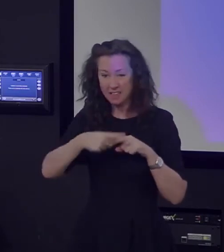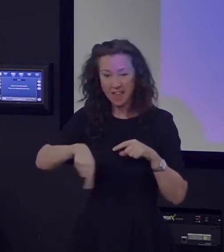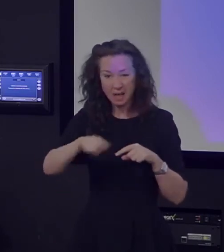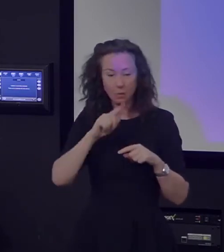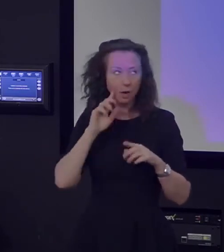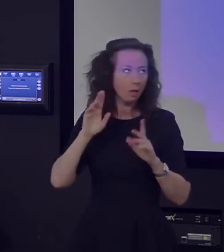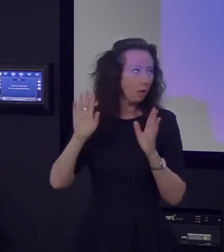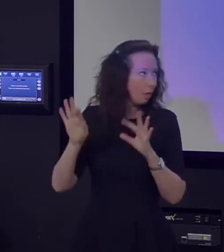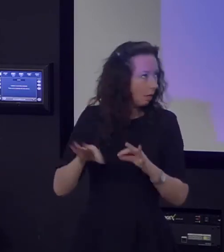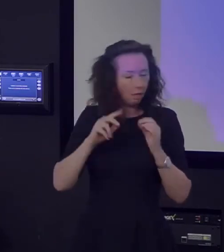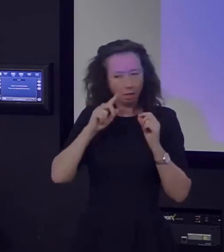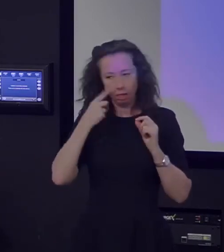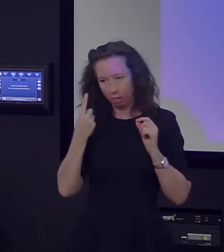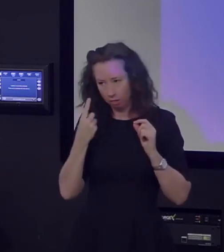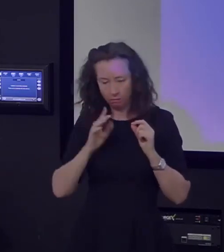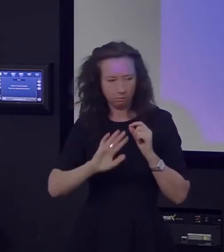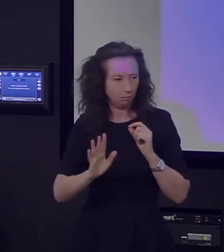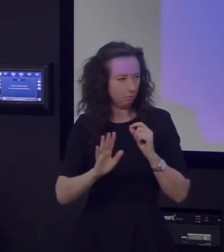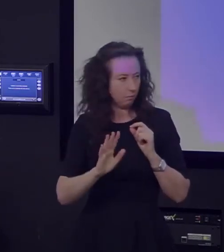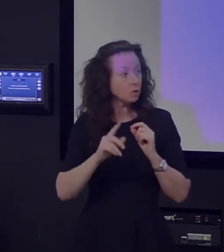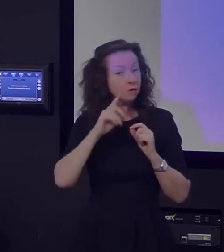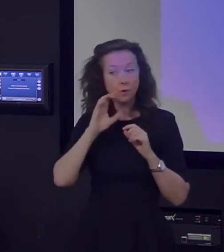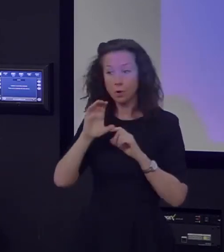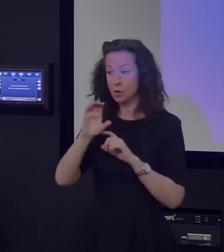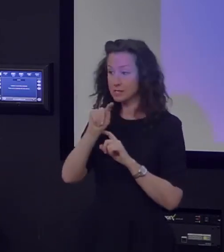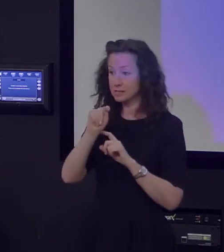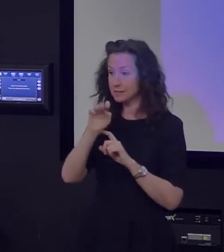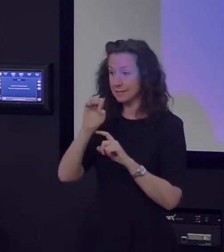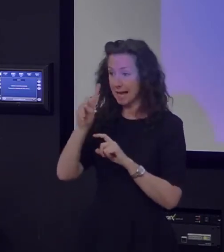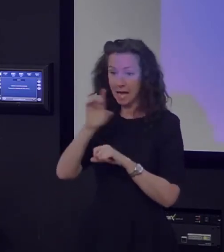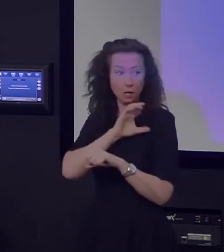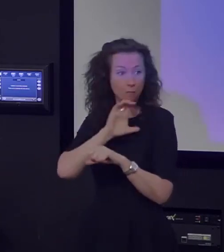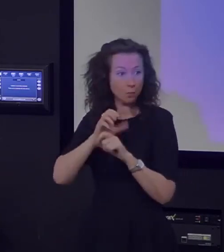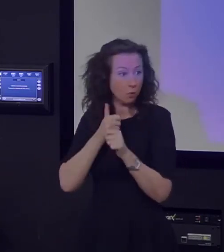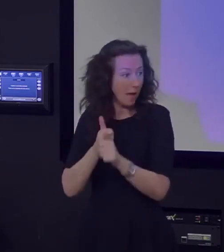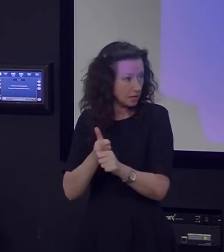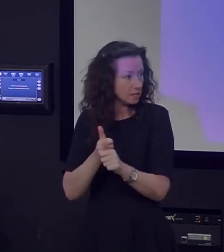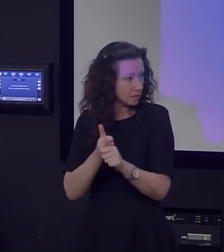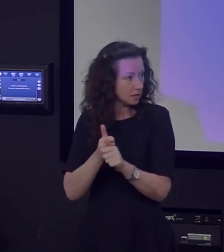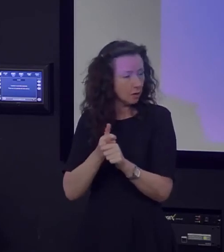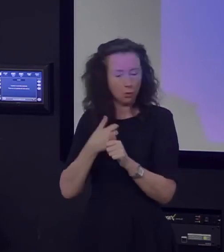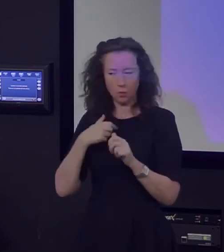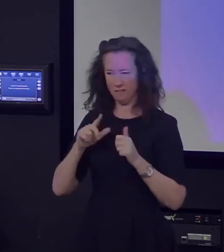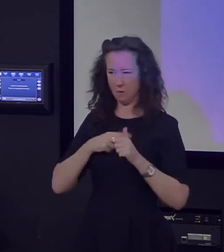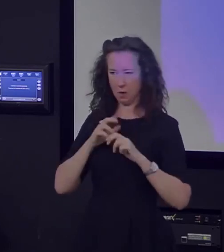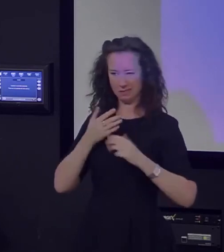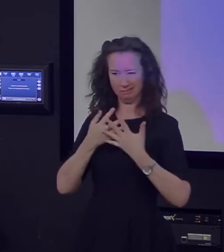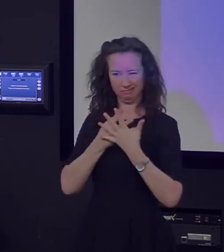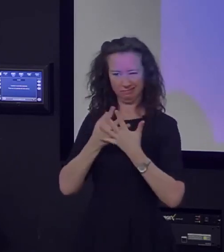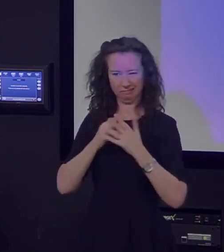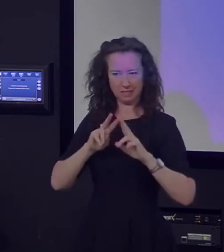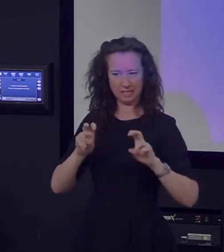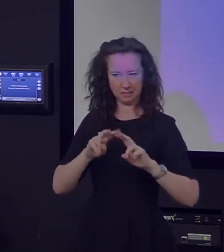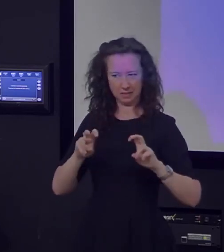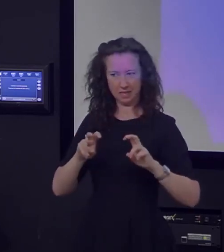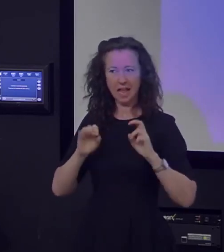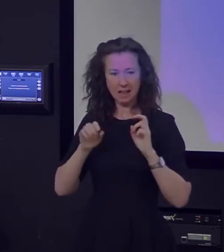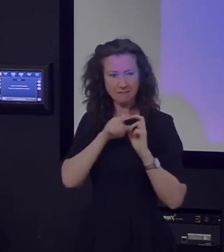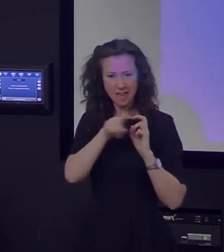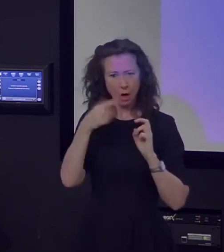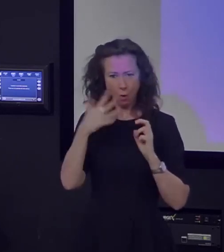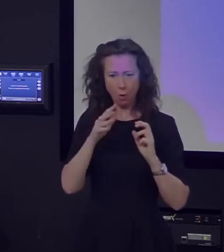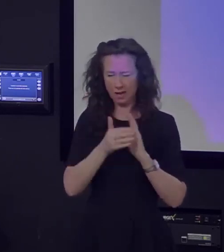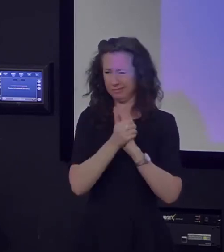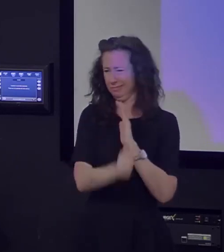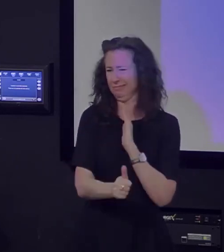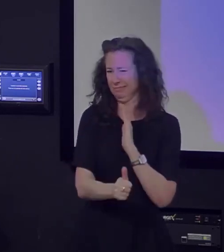tutor, we do an initial assessment, and if the children are already doing pretty well, we don't go down into any of that detail. We